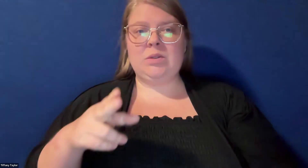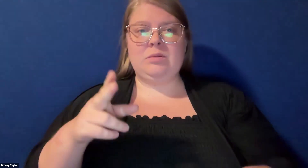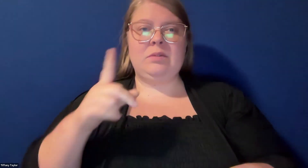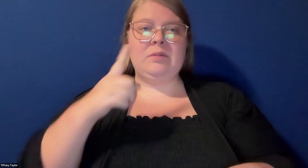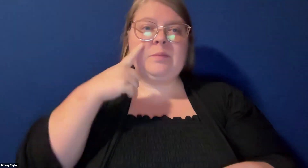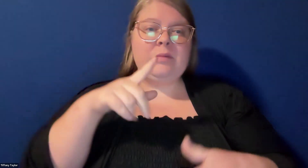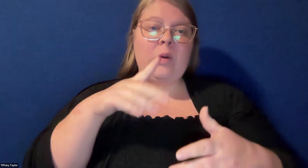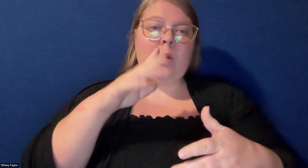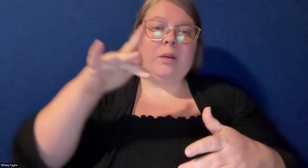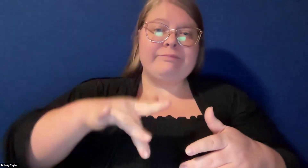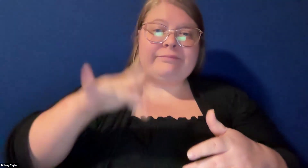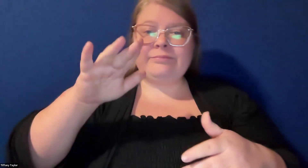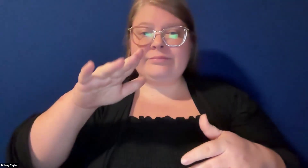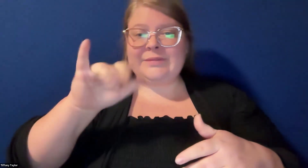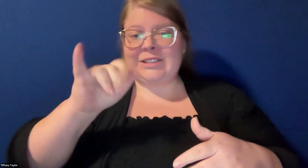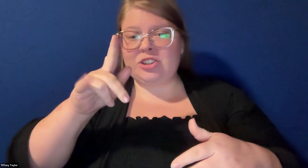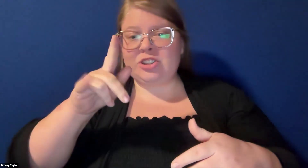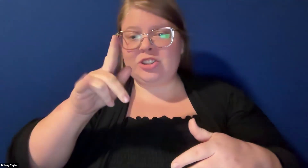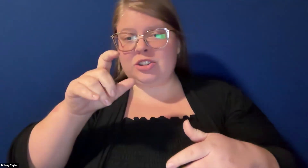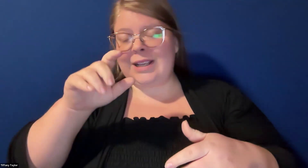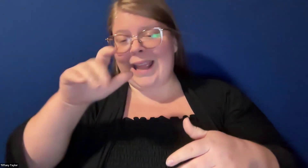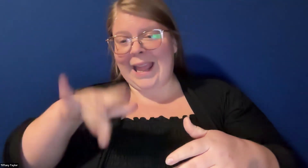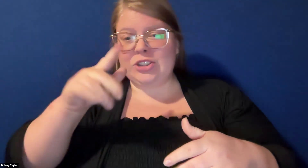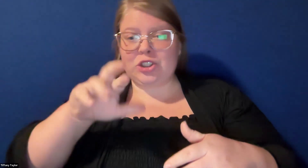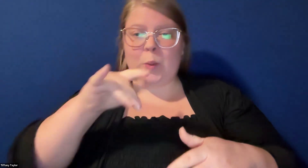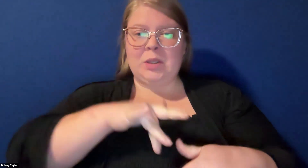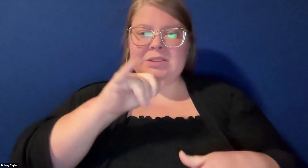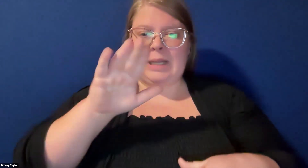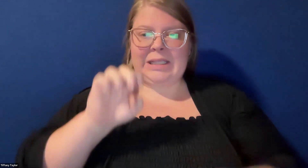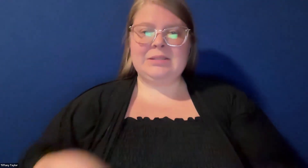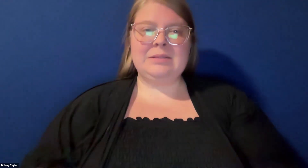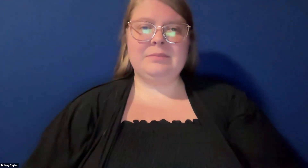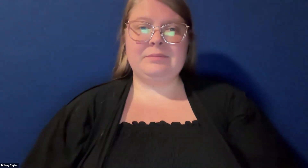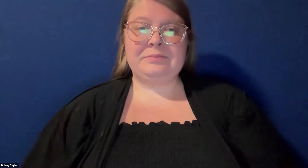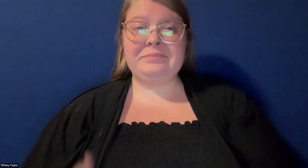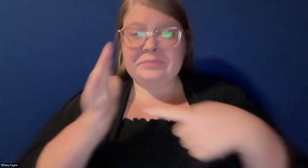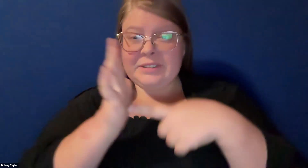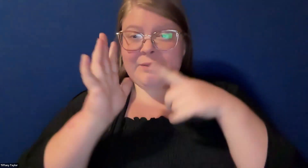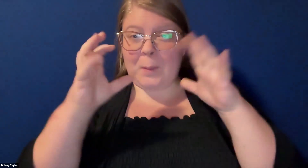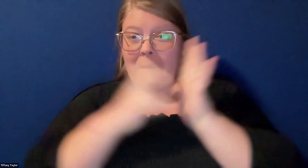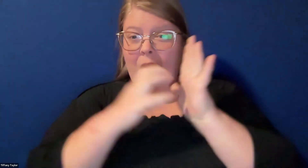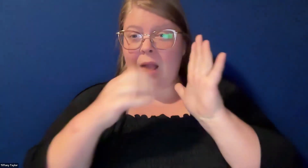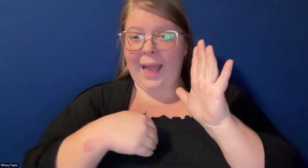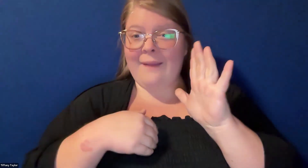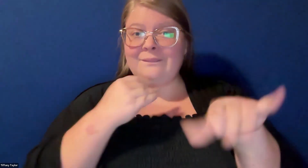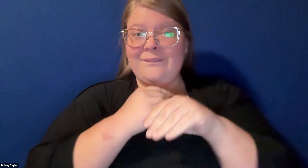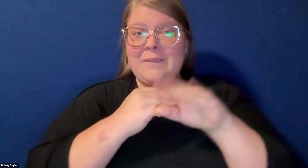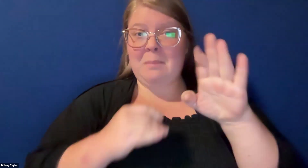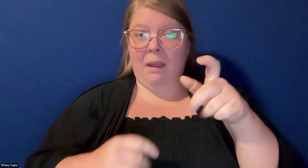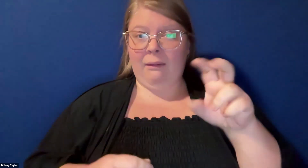Uh, when you are actually having some button in your block, you can actually do so like this way. On key down,